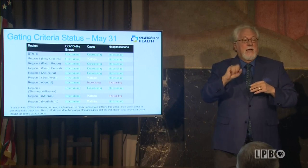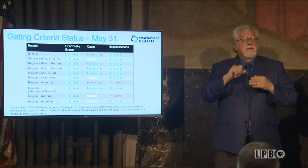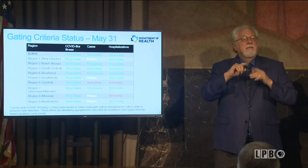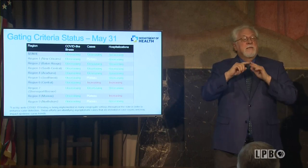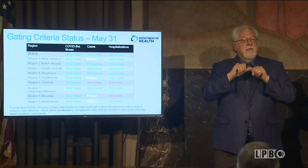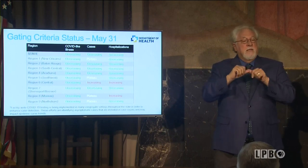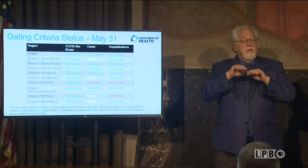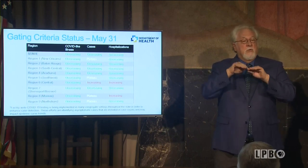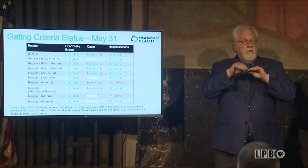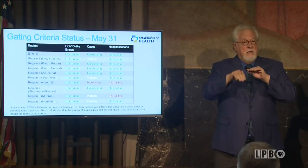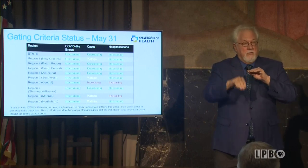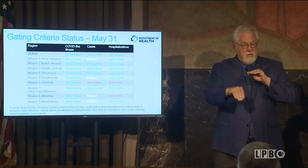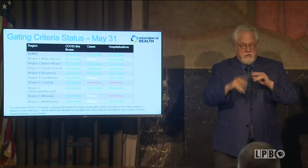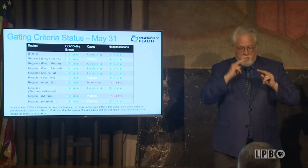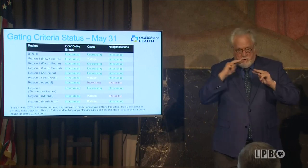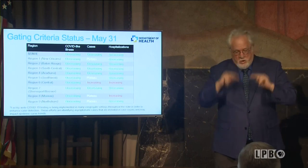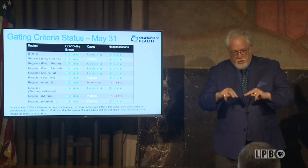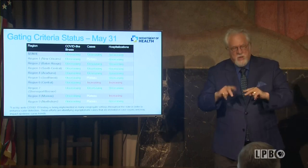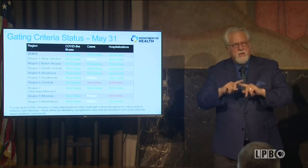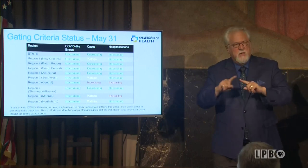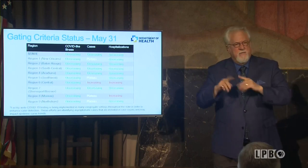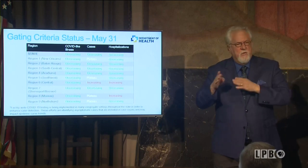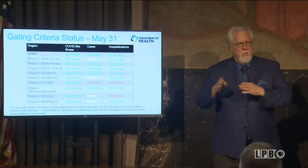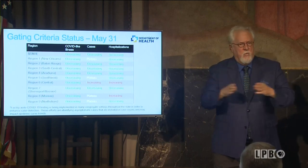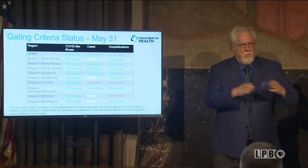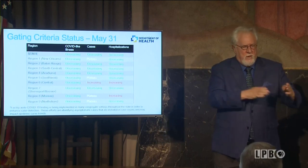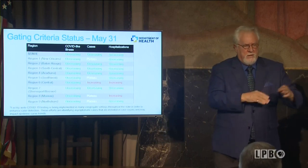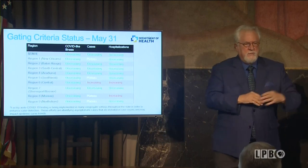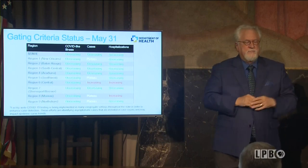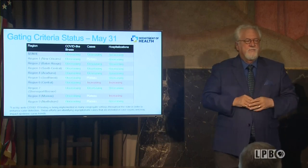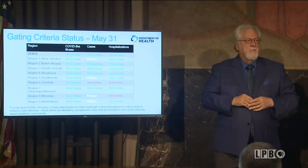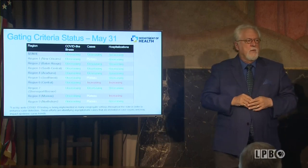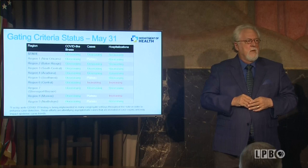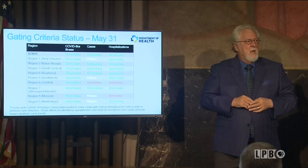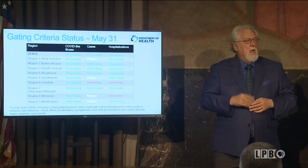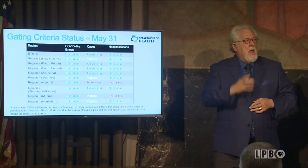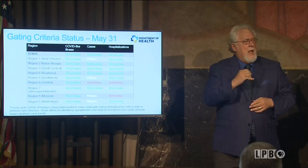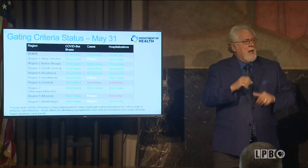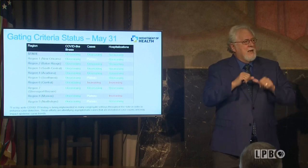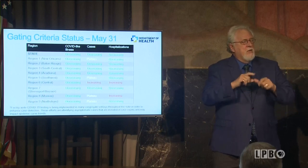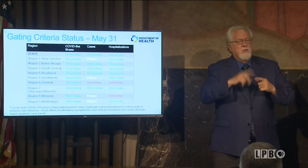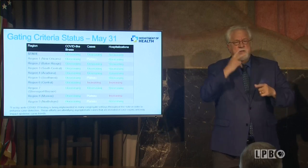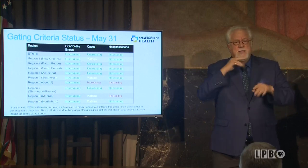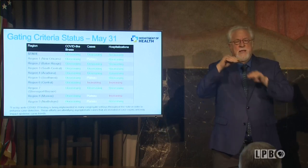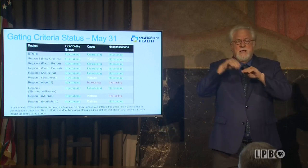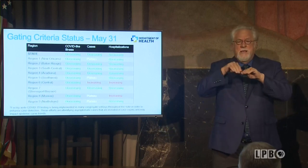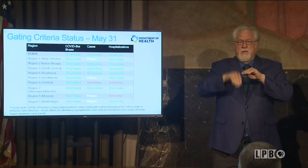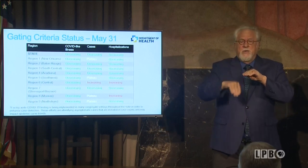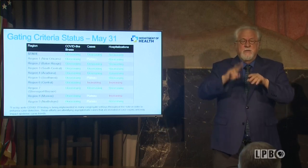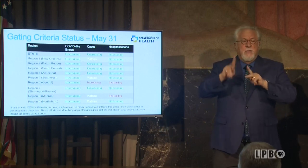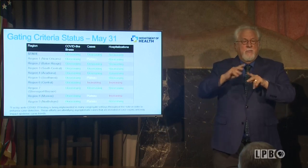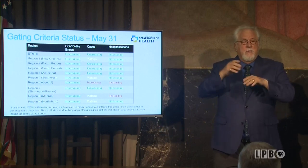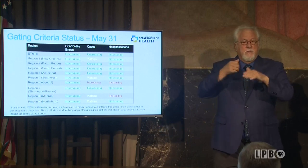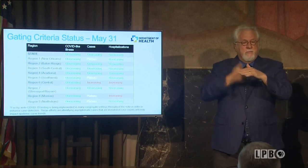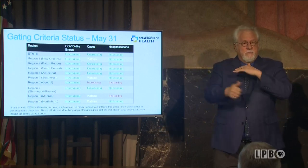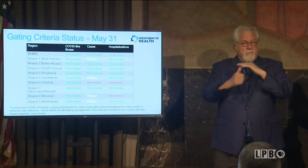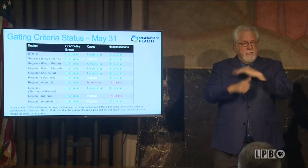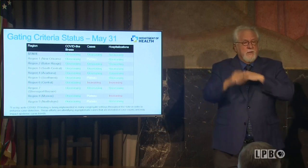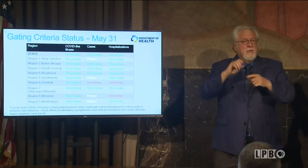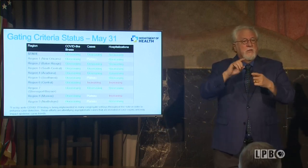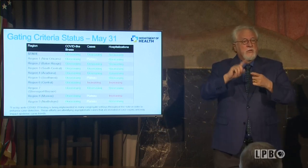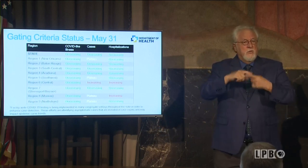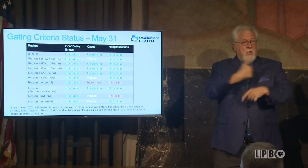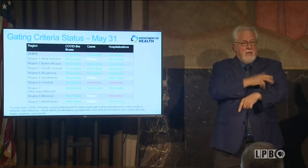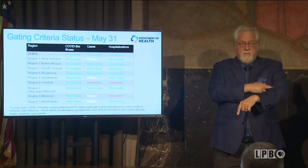look at that through a variety of ways, and I'll touch on some of those in a moment. And we continue to see a decrease in hospitalizations. So this